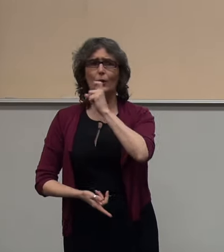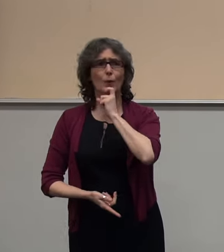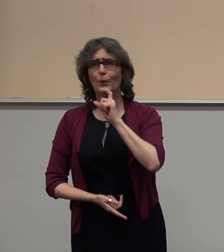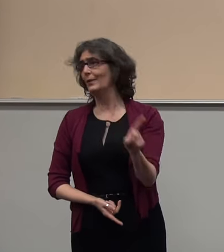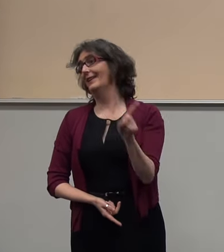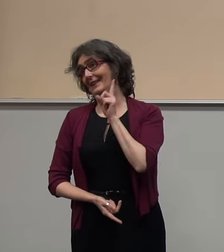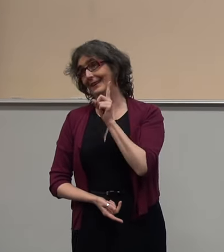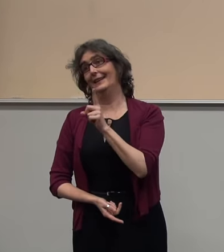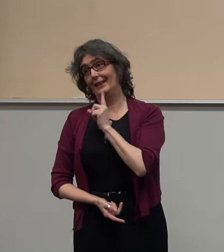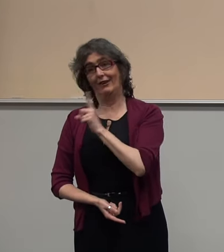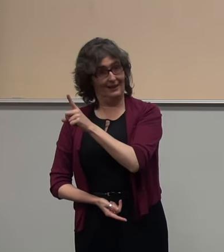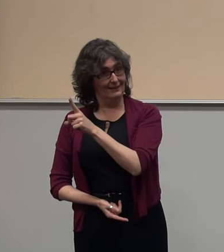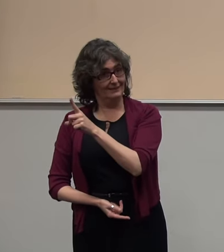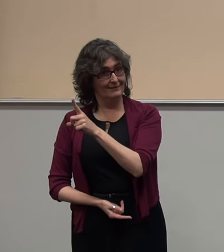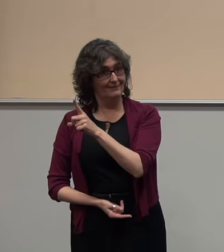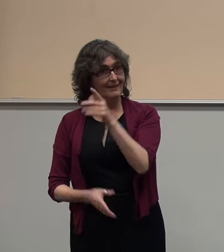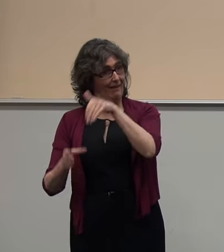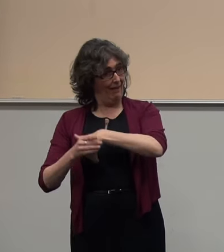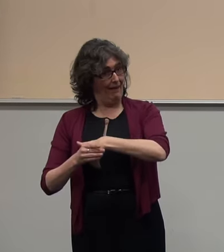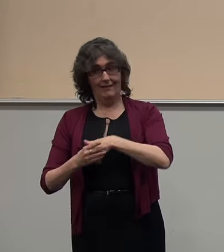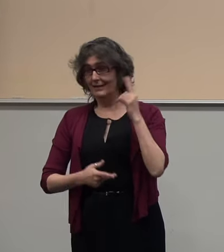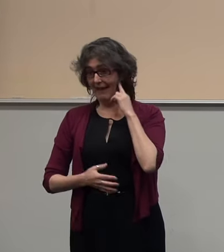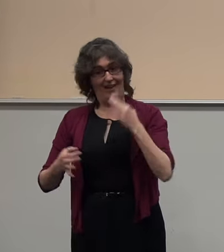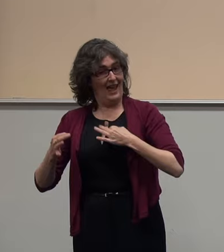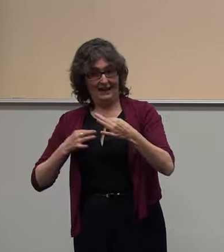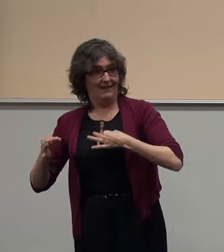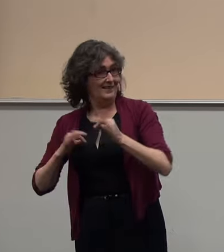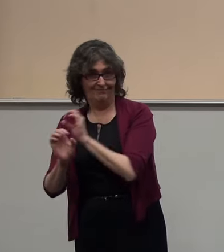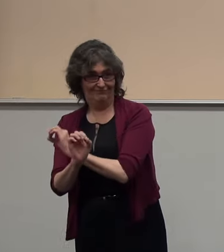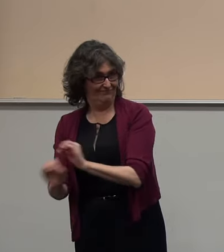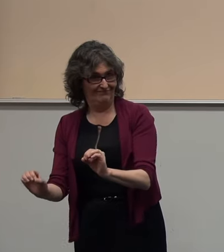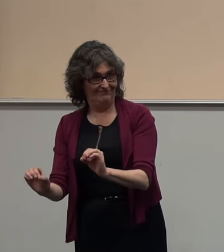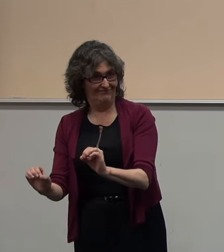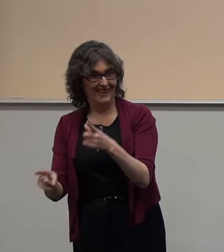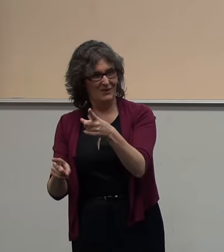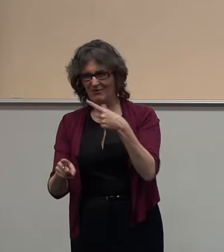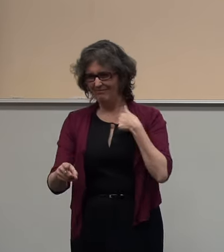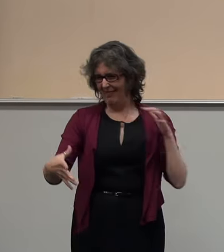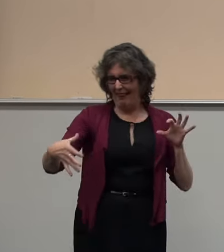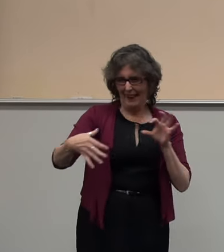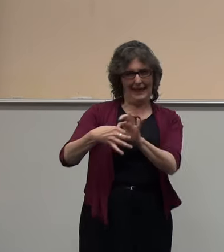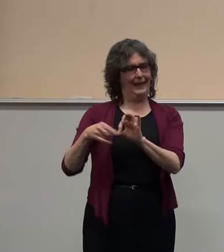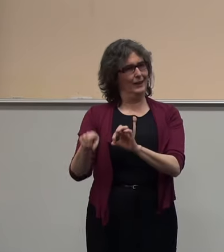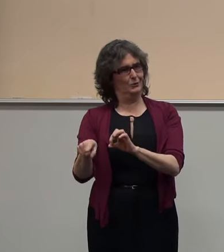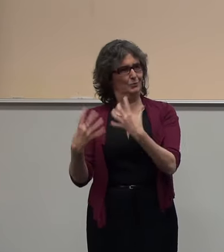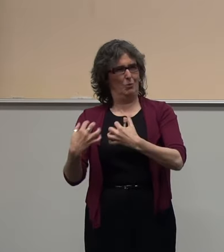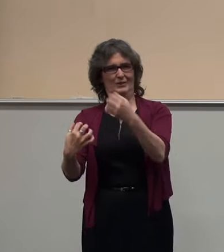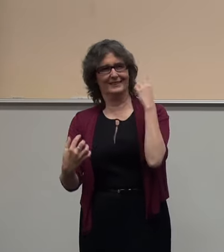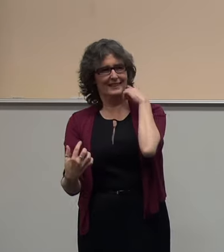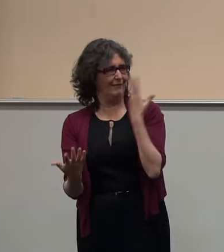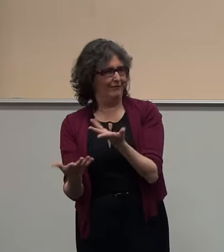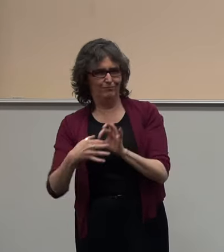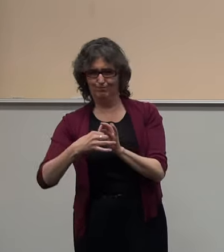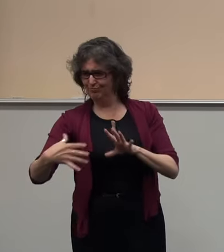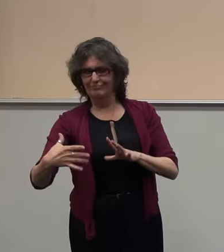audiences is not there. And one of the things that came out in the research was my hearing group, some